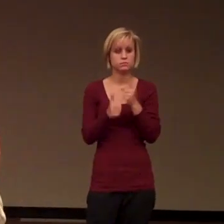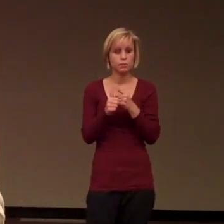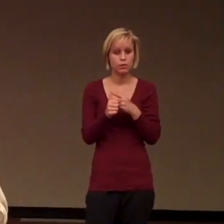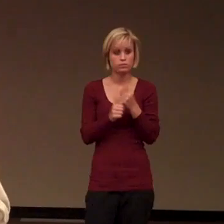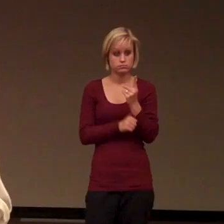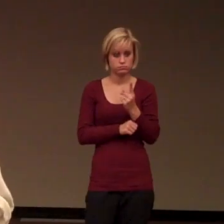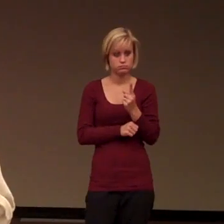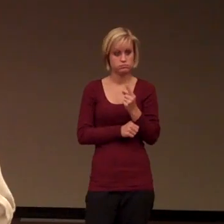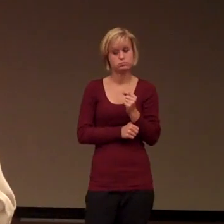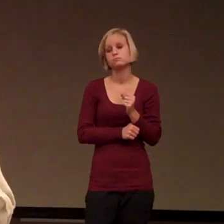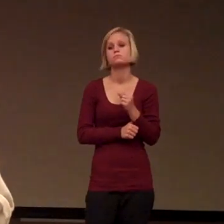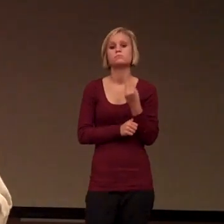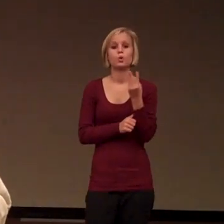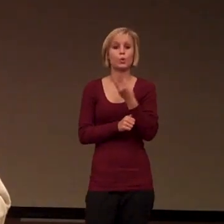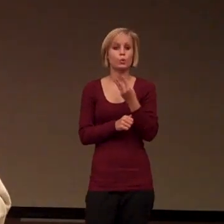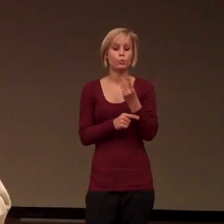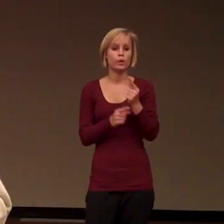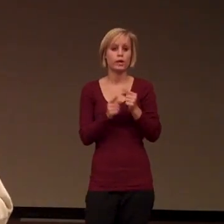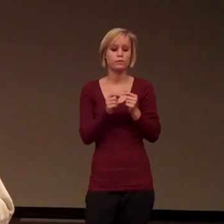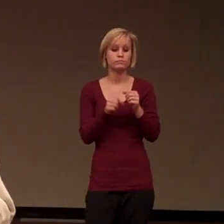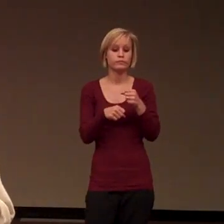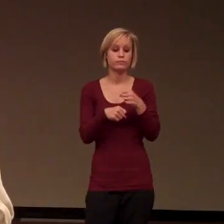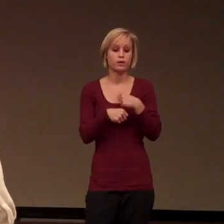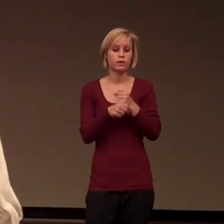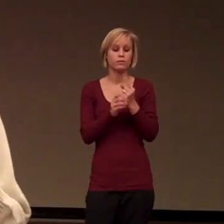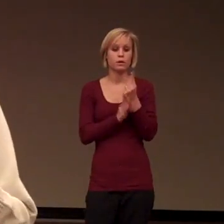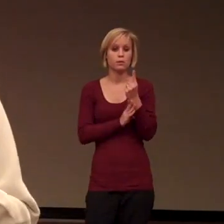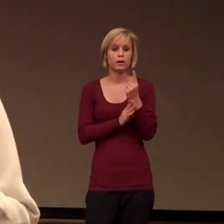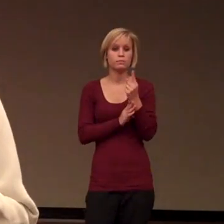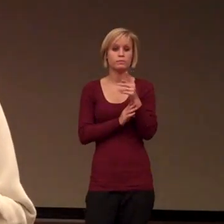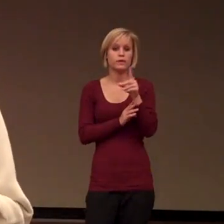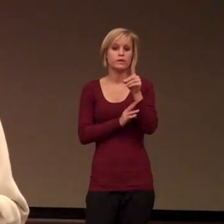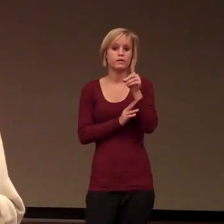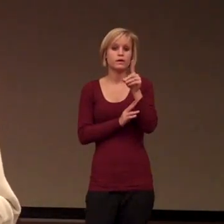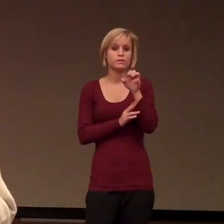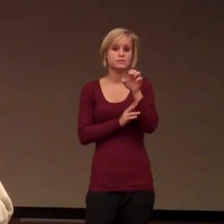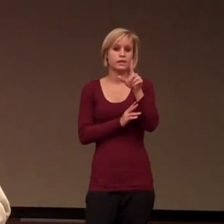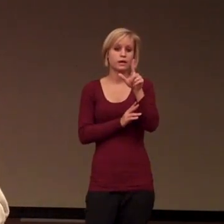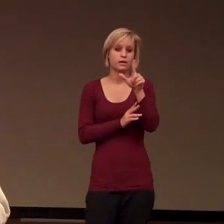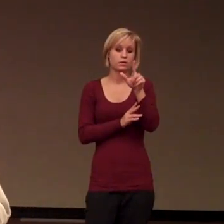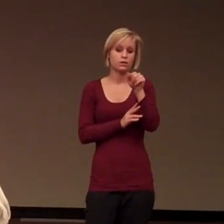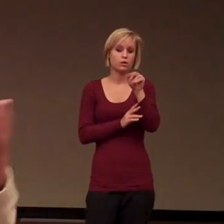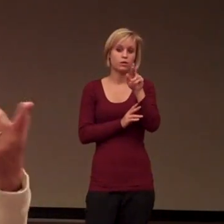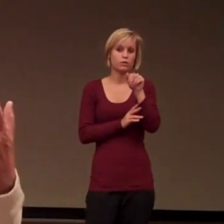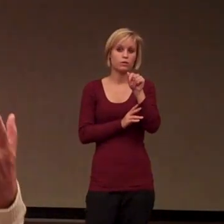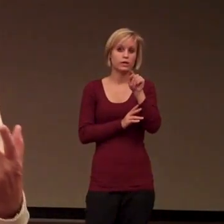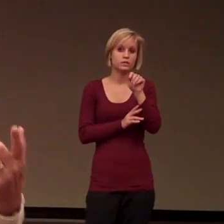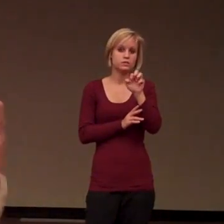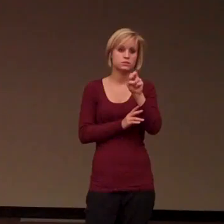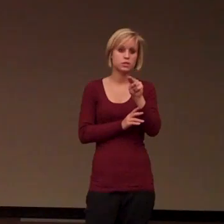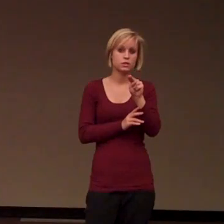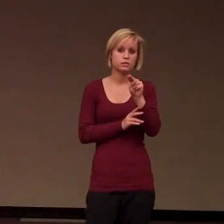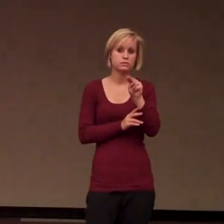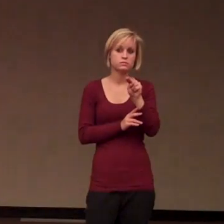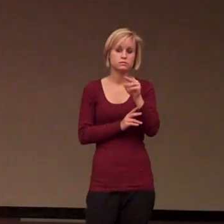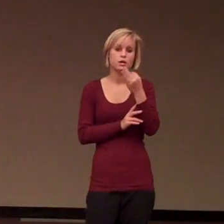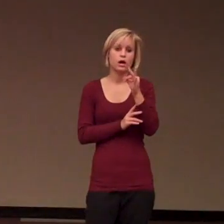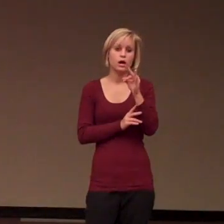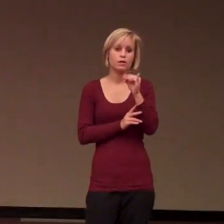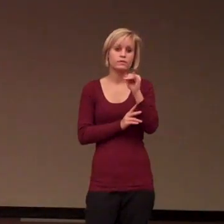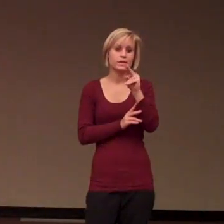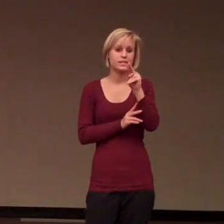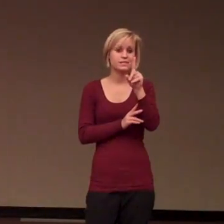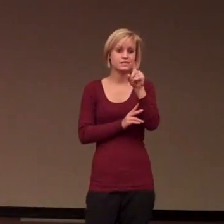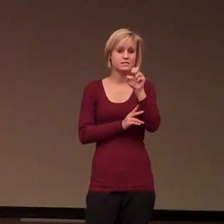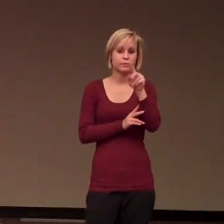one, we came up with what's called the Declaration of Independence for West Virginia. And it's